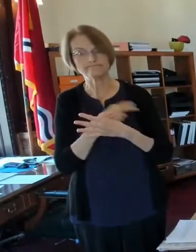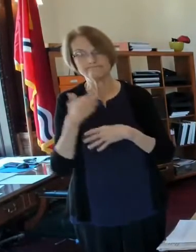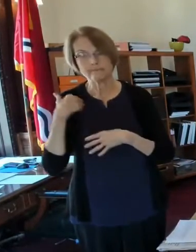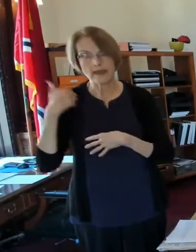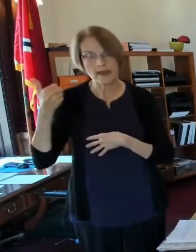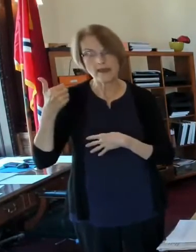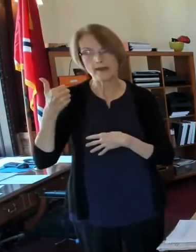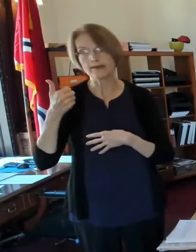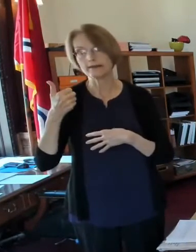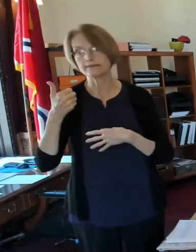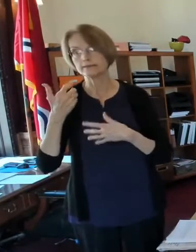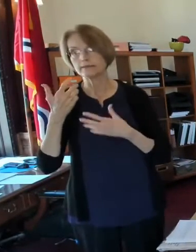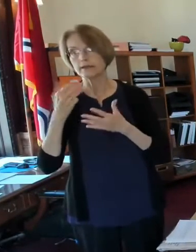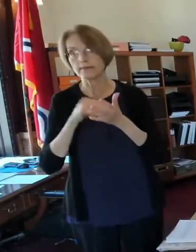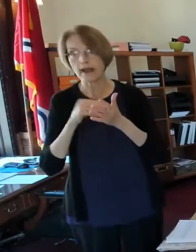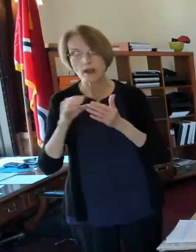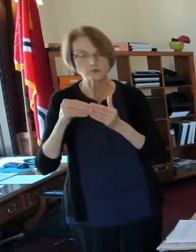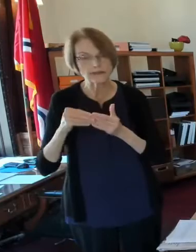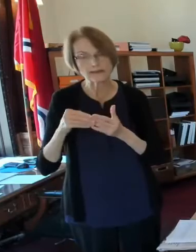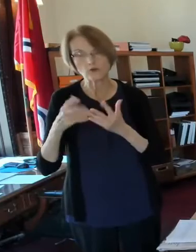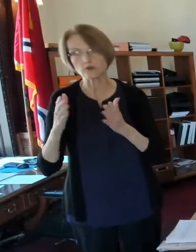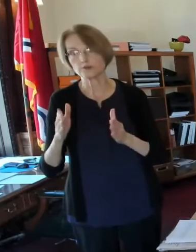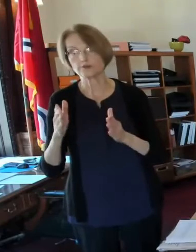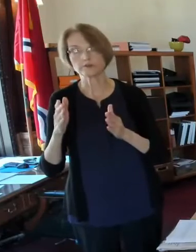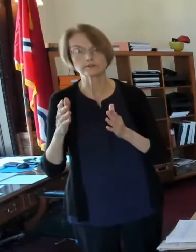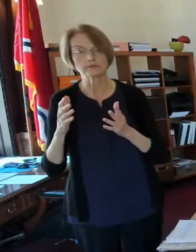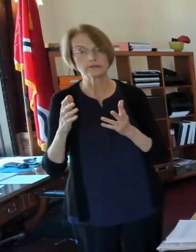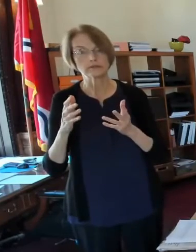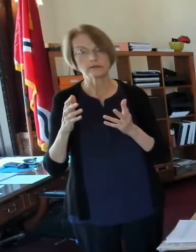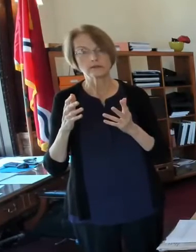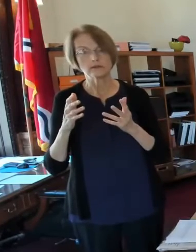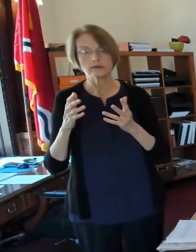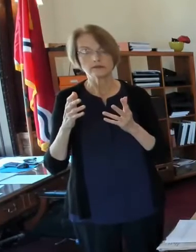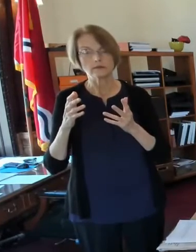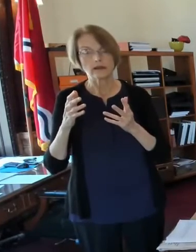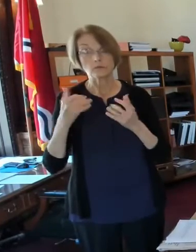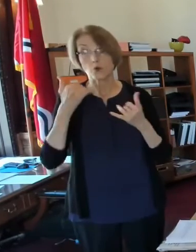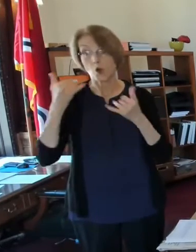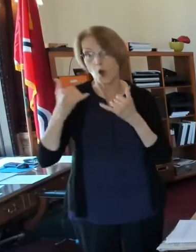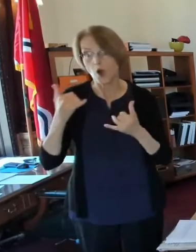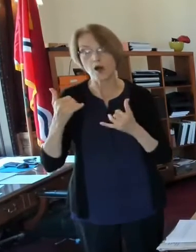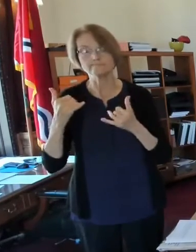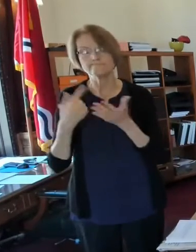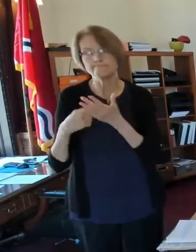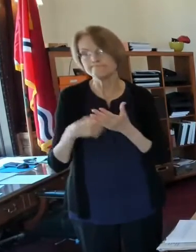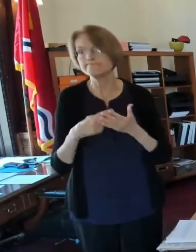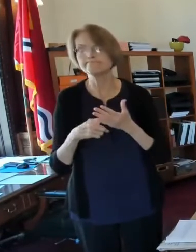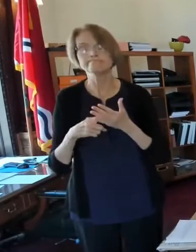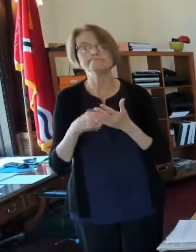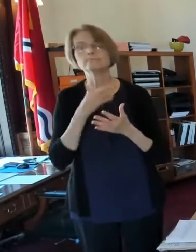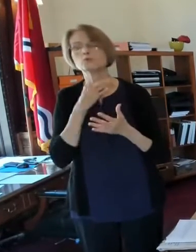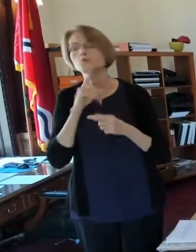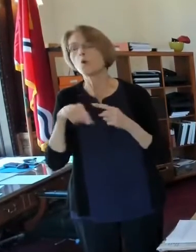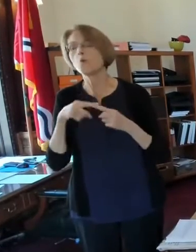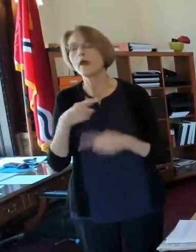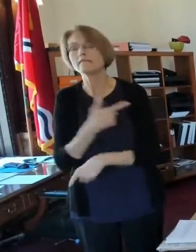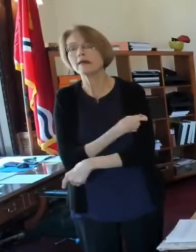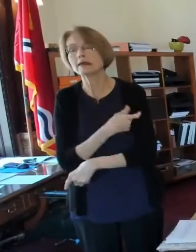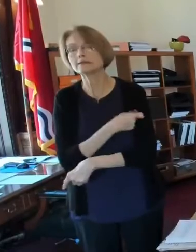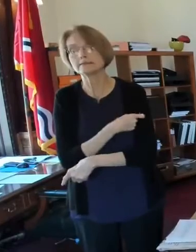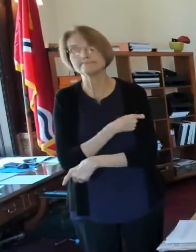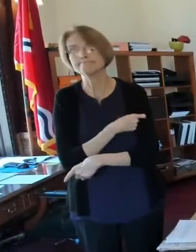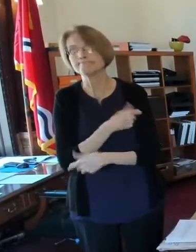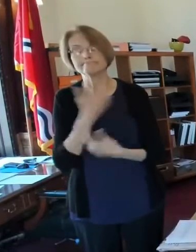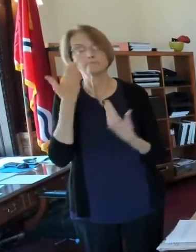the doctors leading this effort, you know, everybody wants to know when there will be a vaccine, but nobody really knows